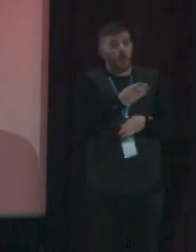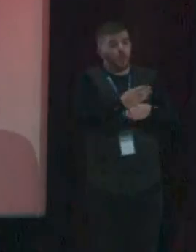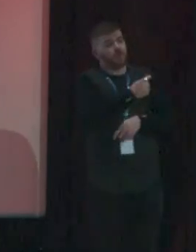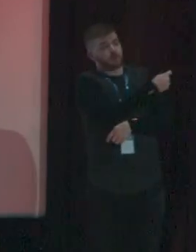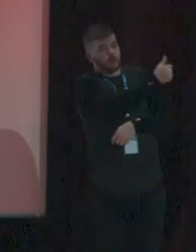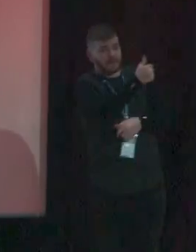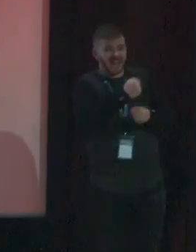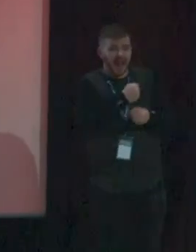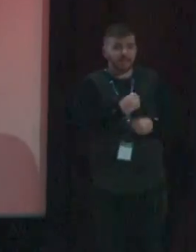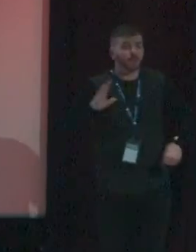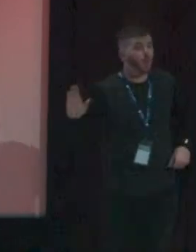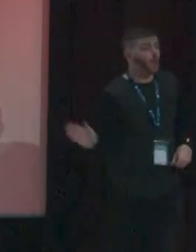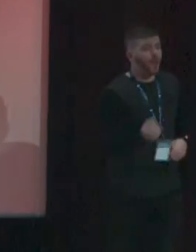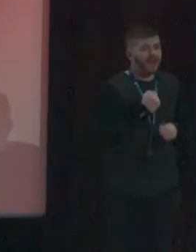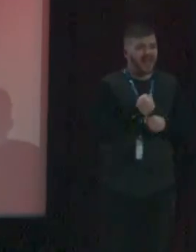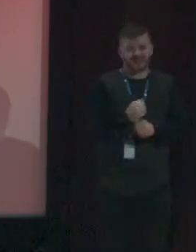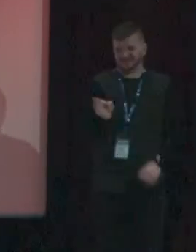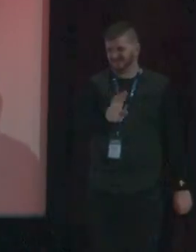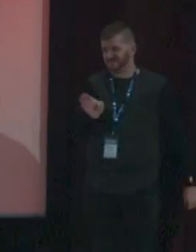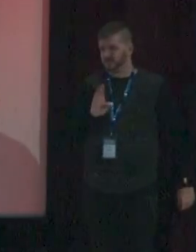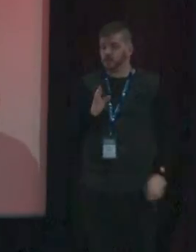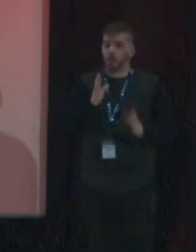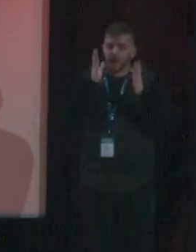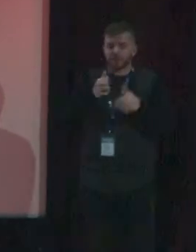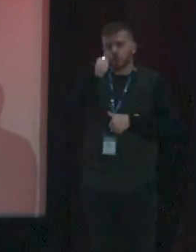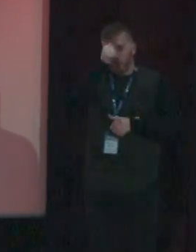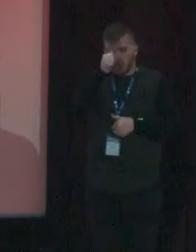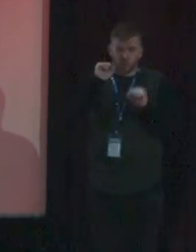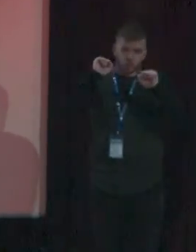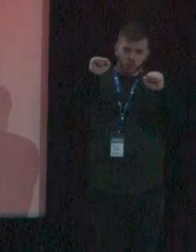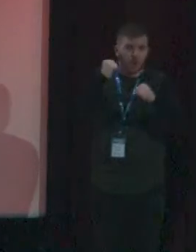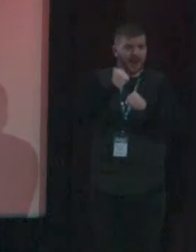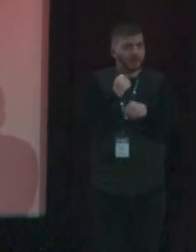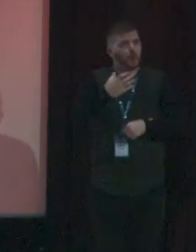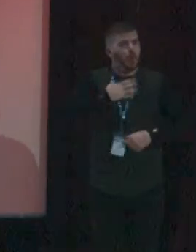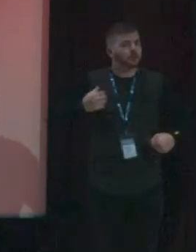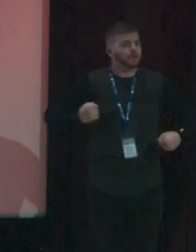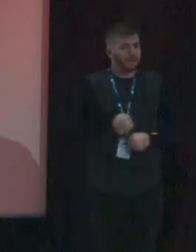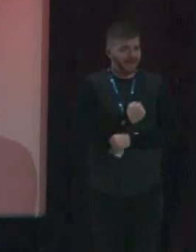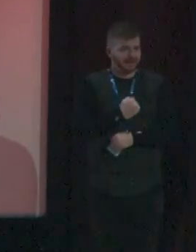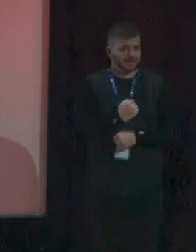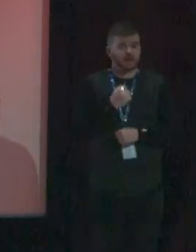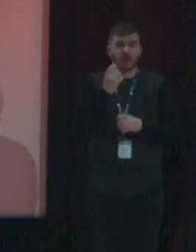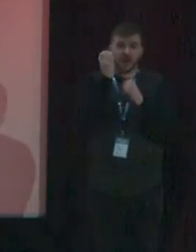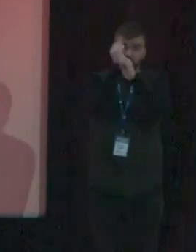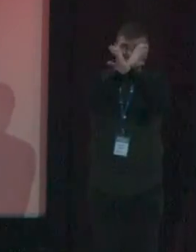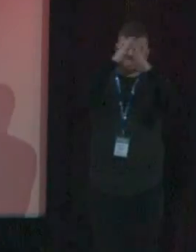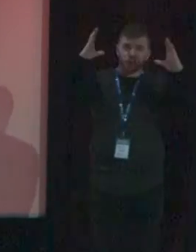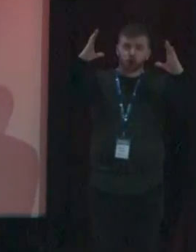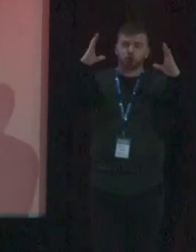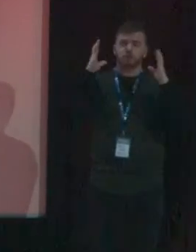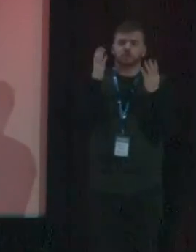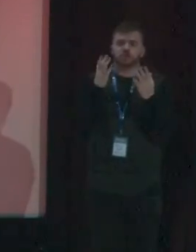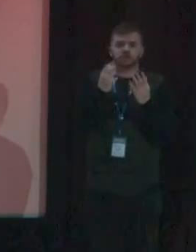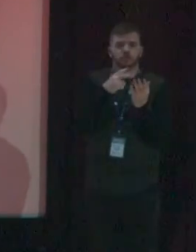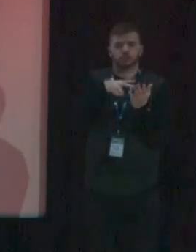some games. It doesn't work for all games. You have to know the game you want to make, the game you're trying to make. You have to have the vision, or I've